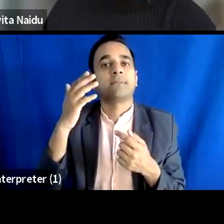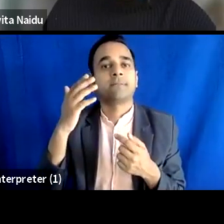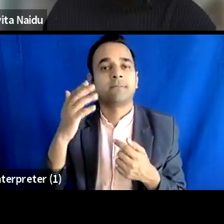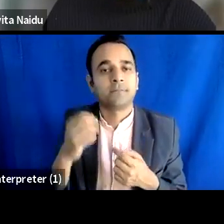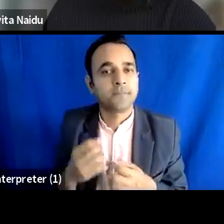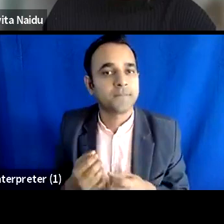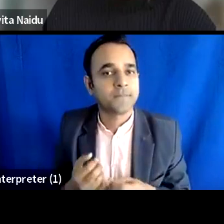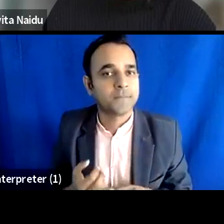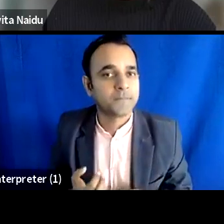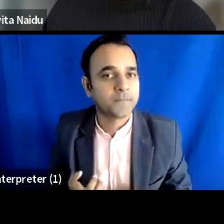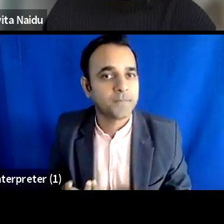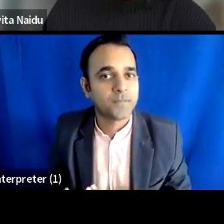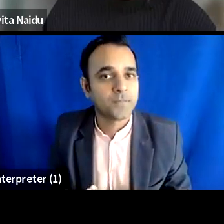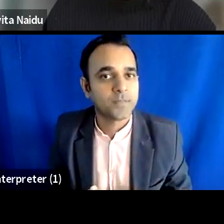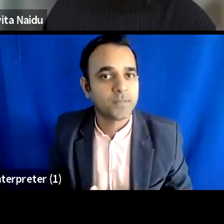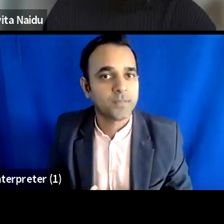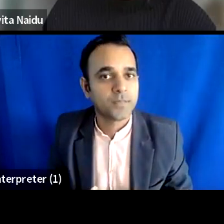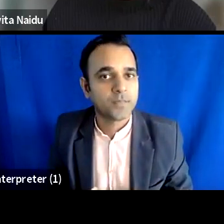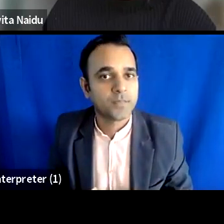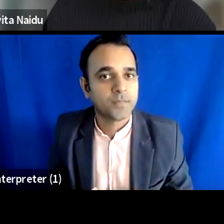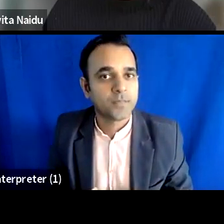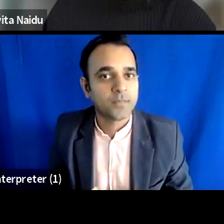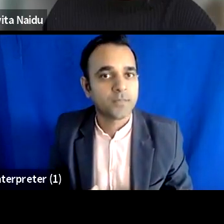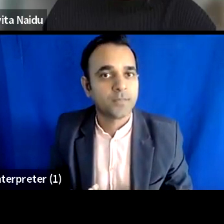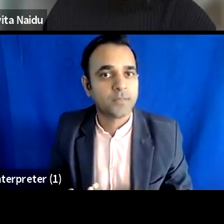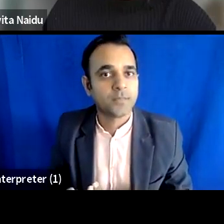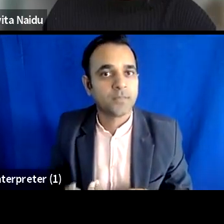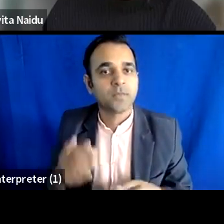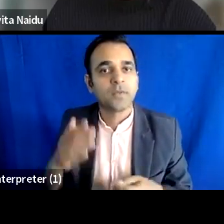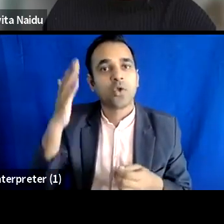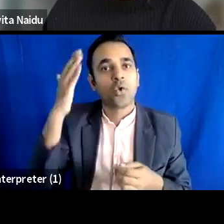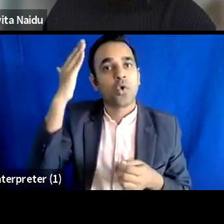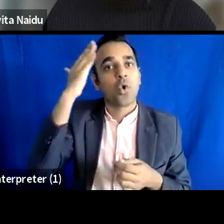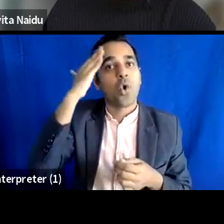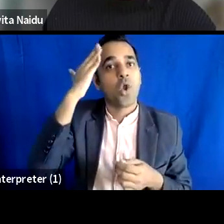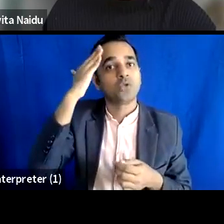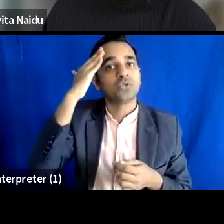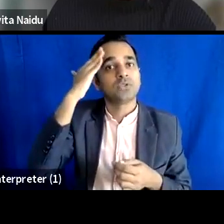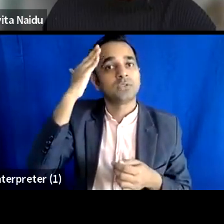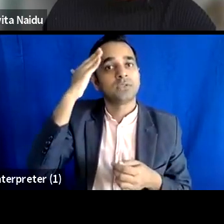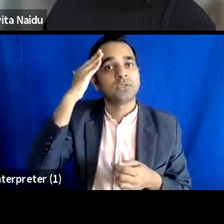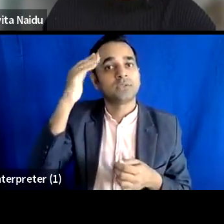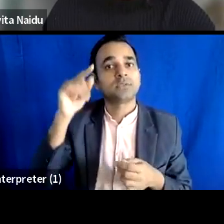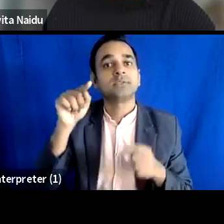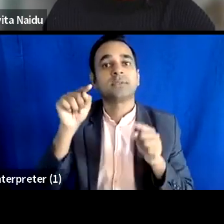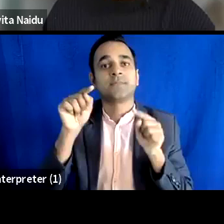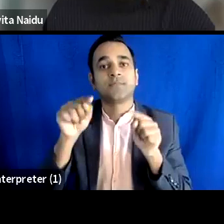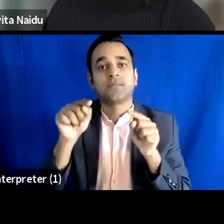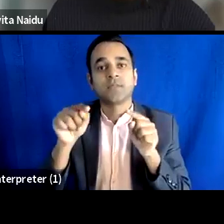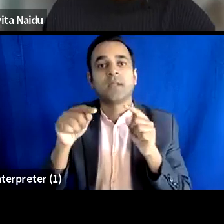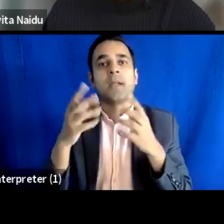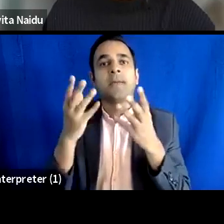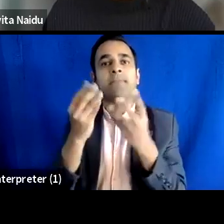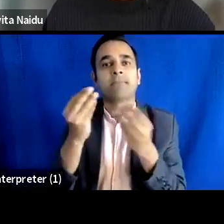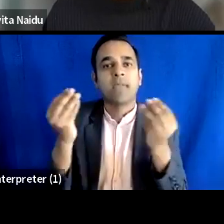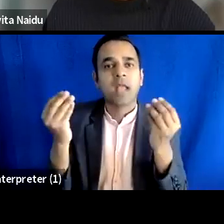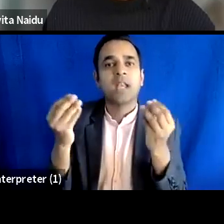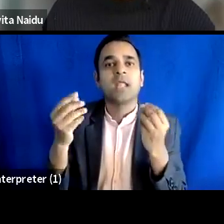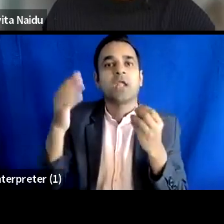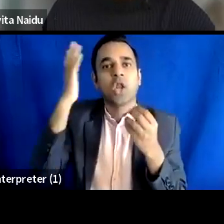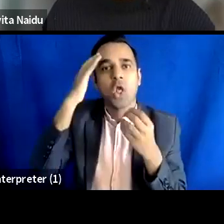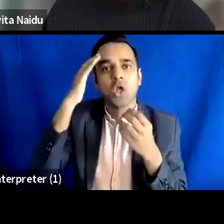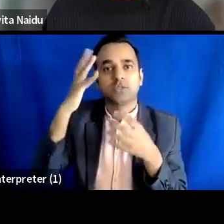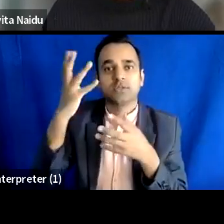from the Global South, is packaged, go to the Global North and comes back is knowledge and how